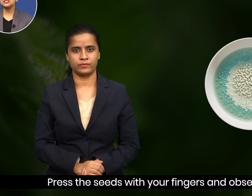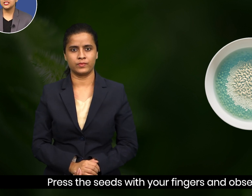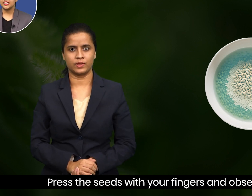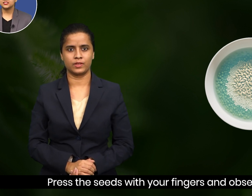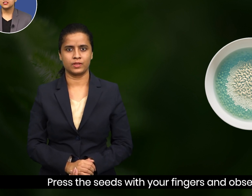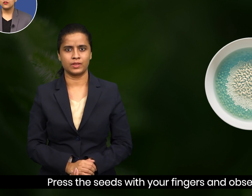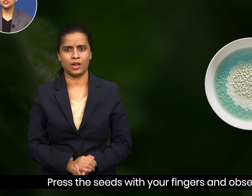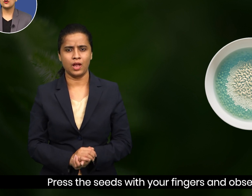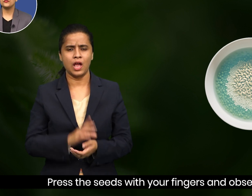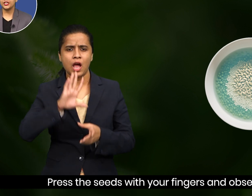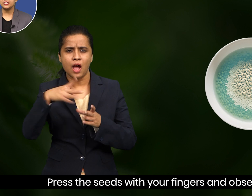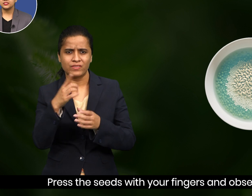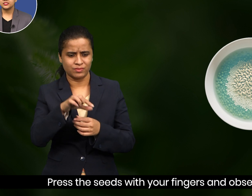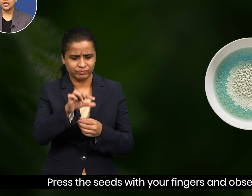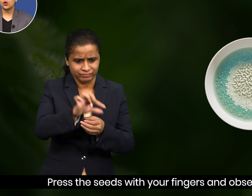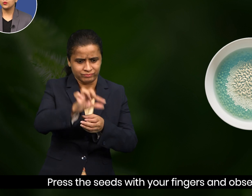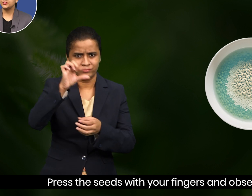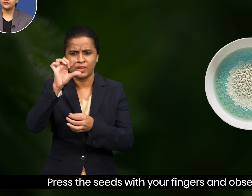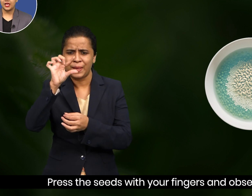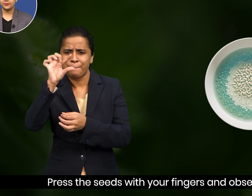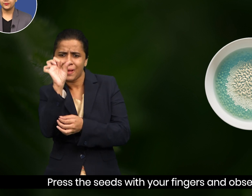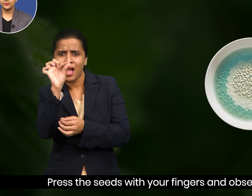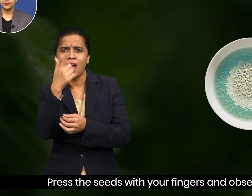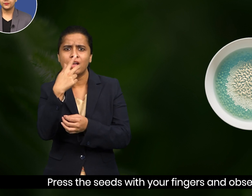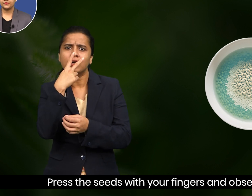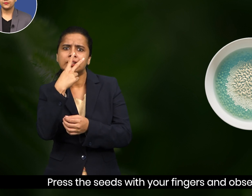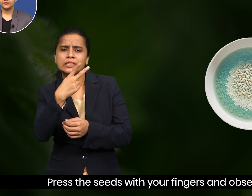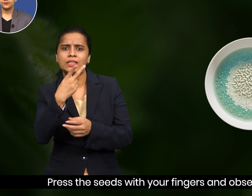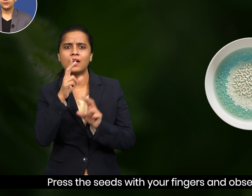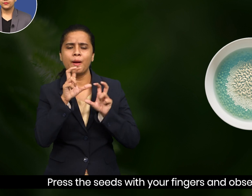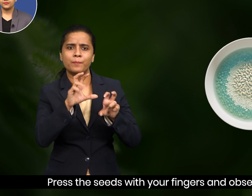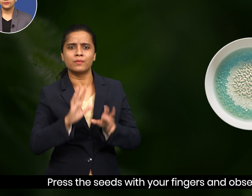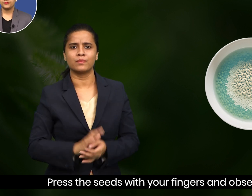Press the seeds with your fingers and observe them.